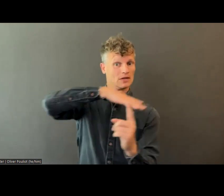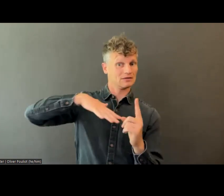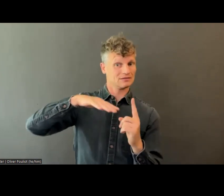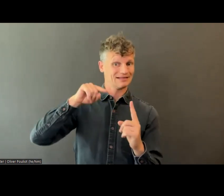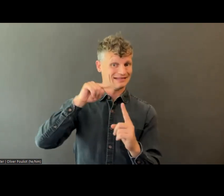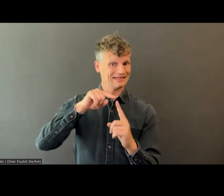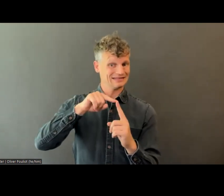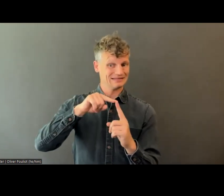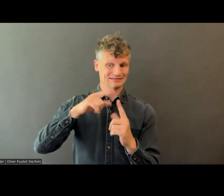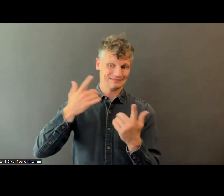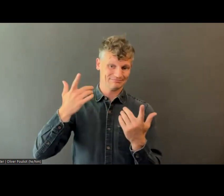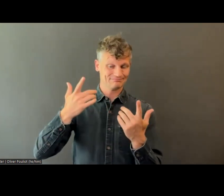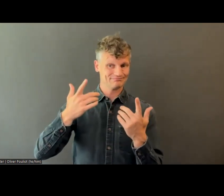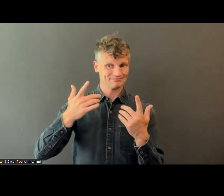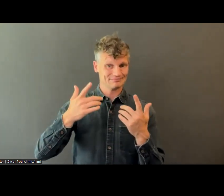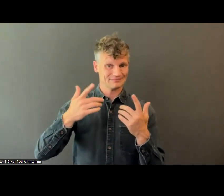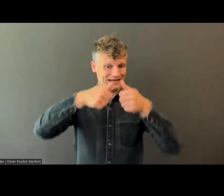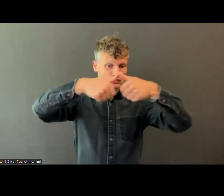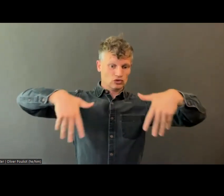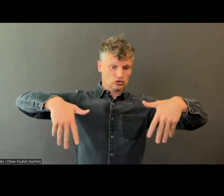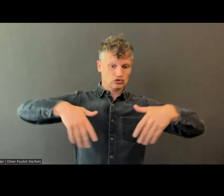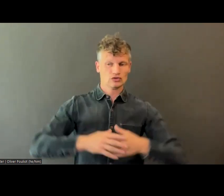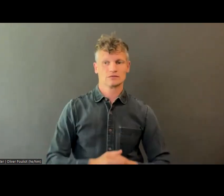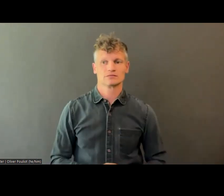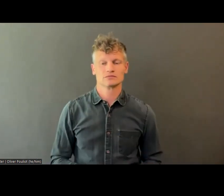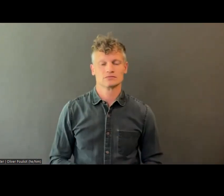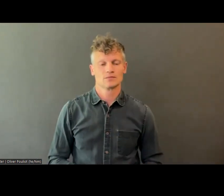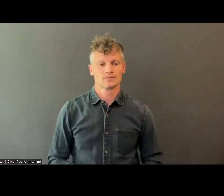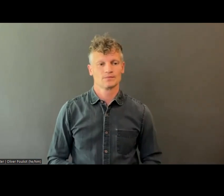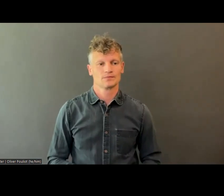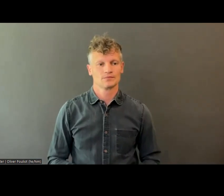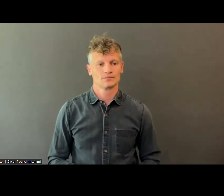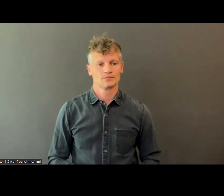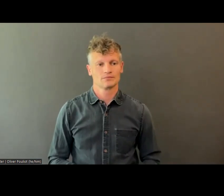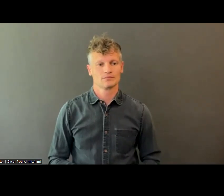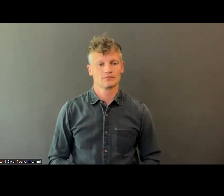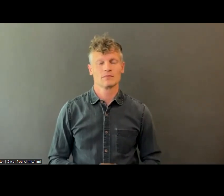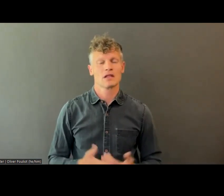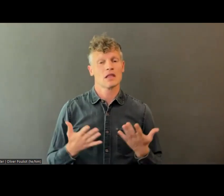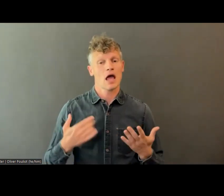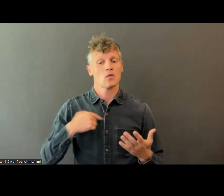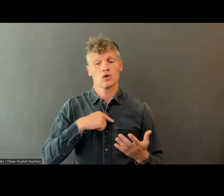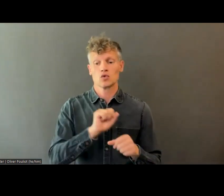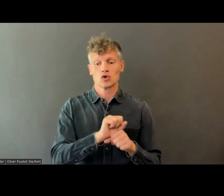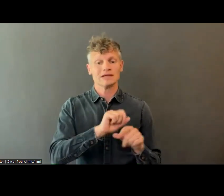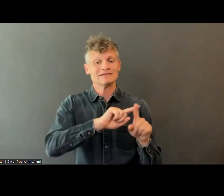organization in HR, in technology, and in procurement to look at what standards can we put in